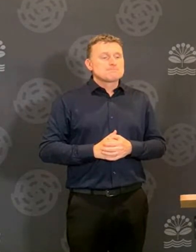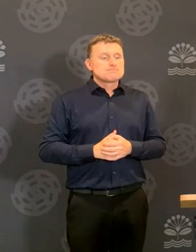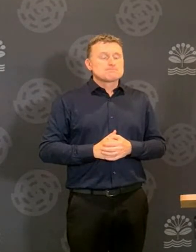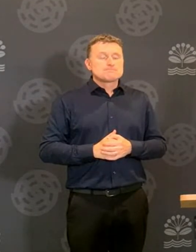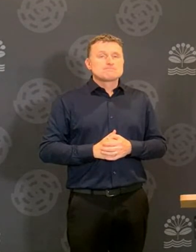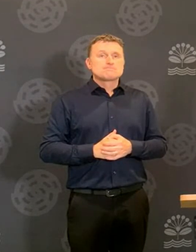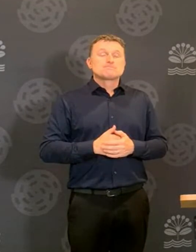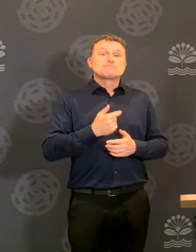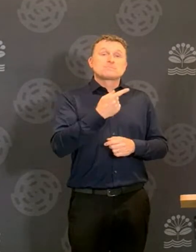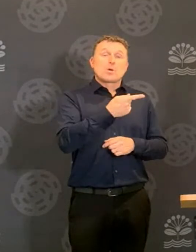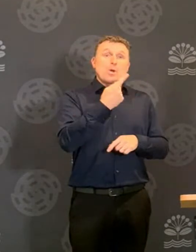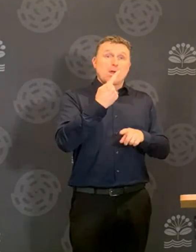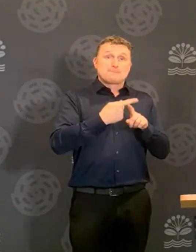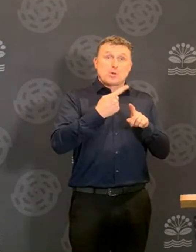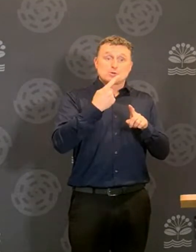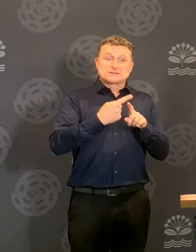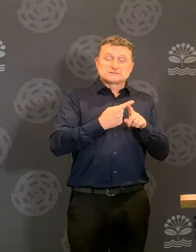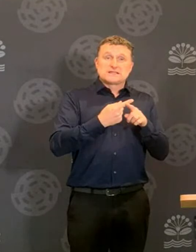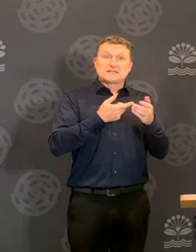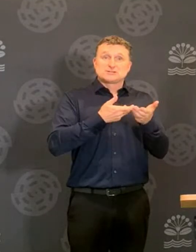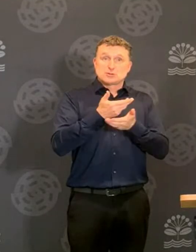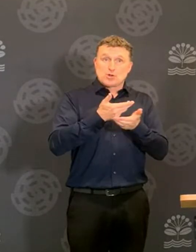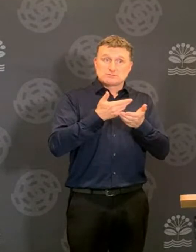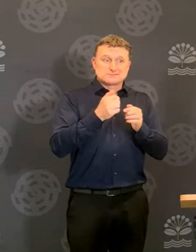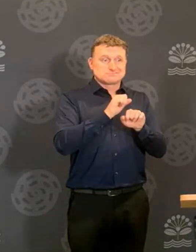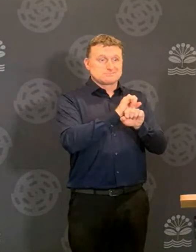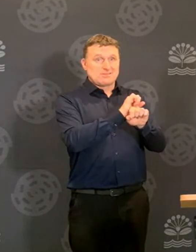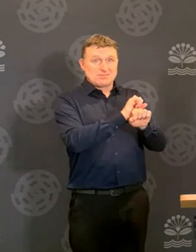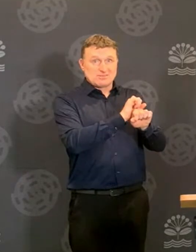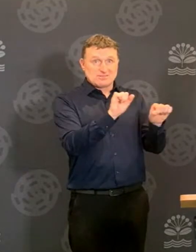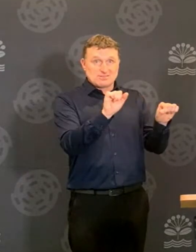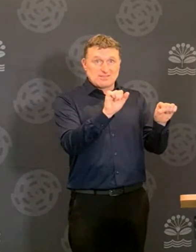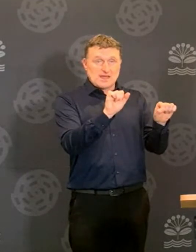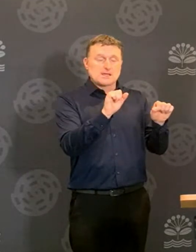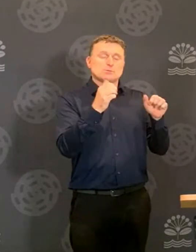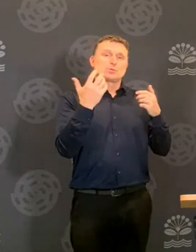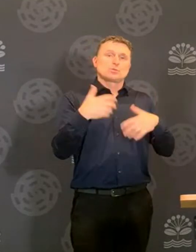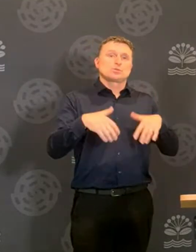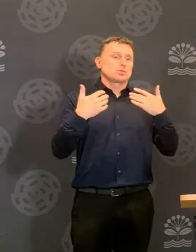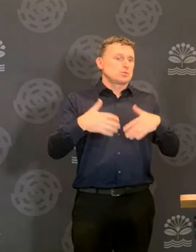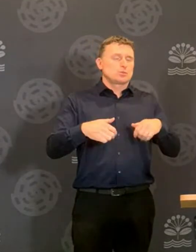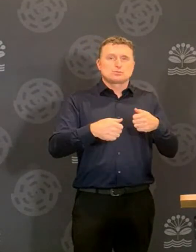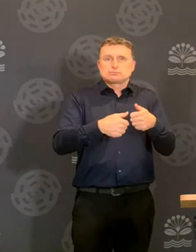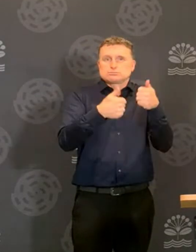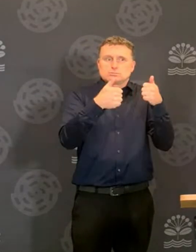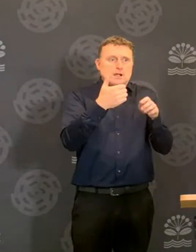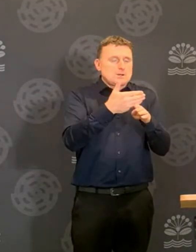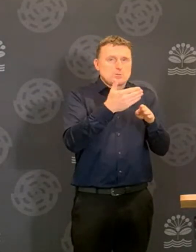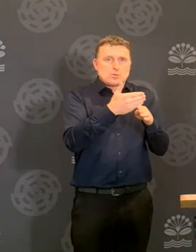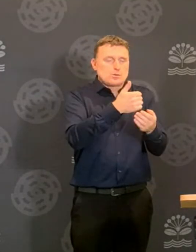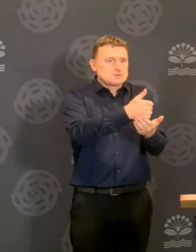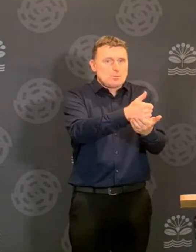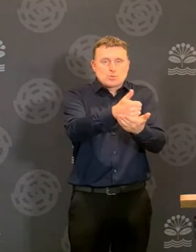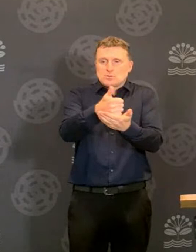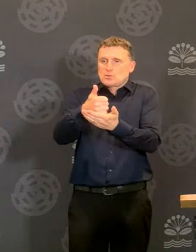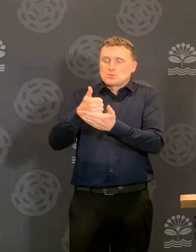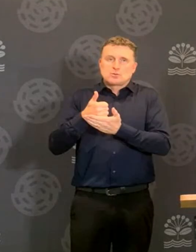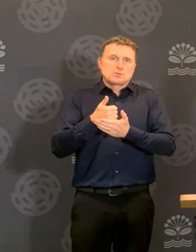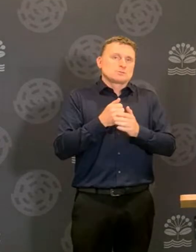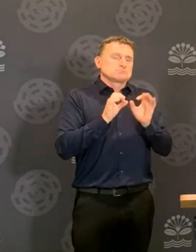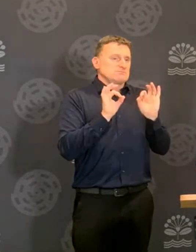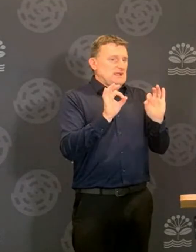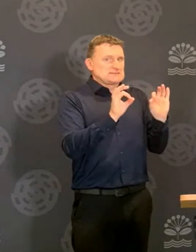that the emergency service response has been, they've done an incredible job. We're incredibly grateful, and we